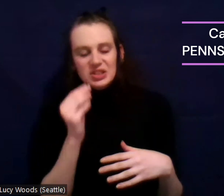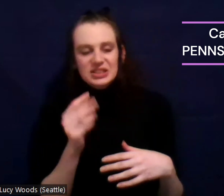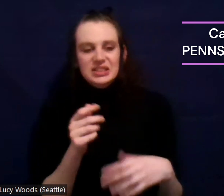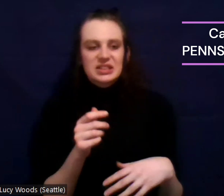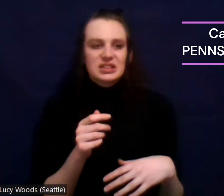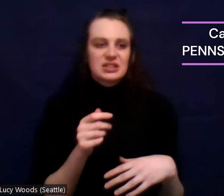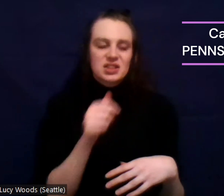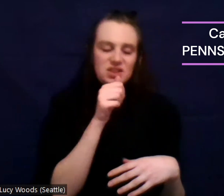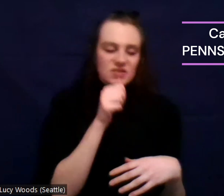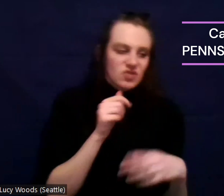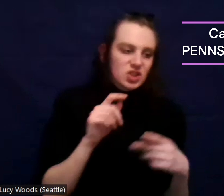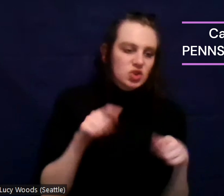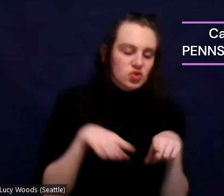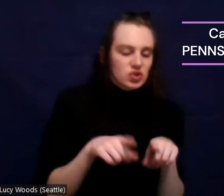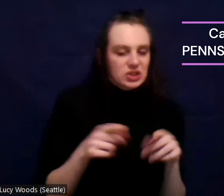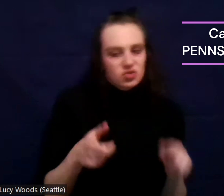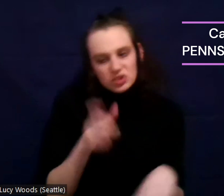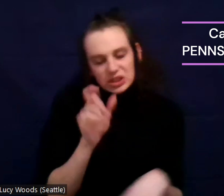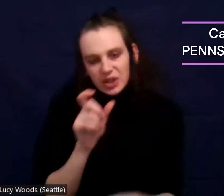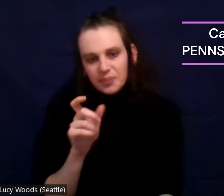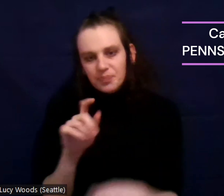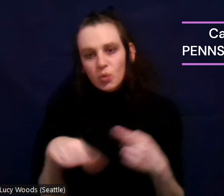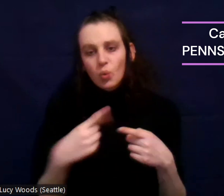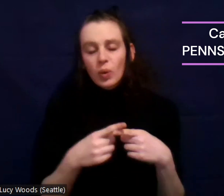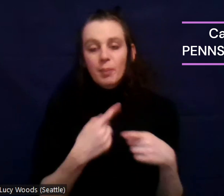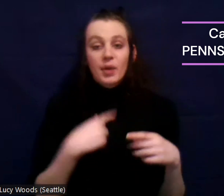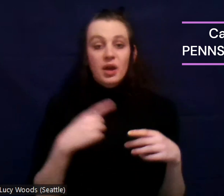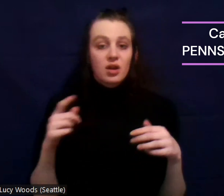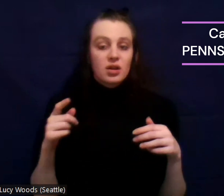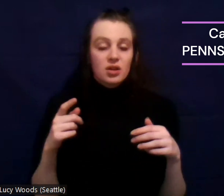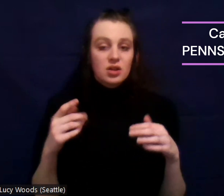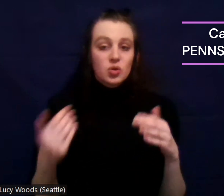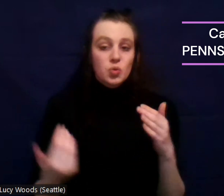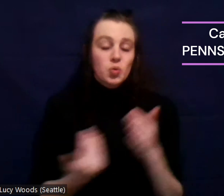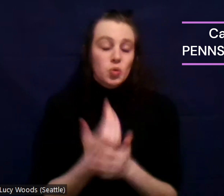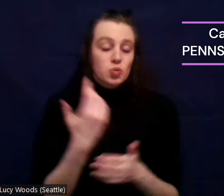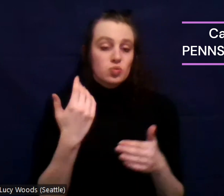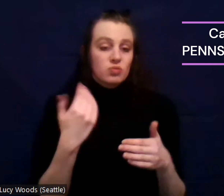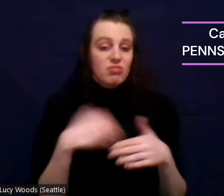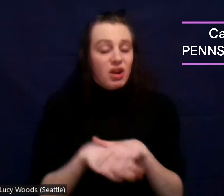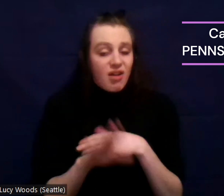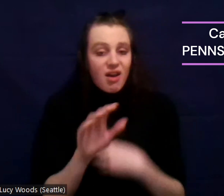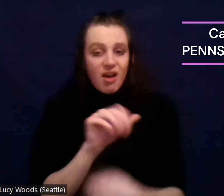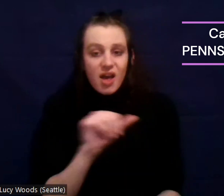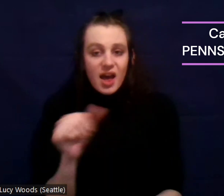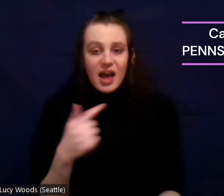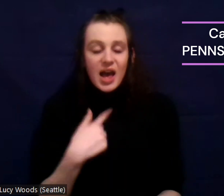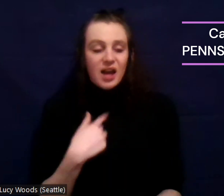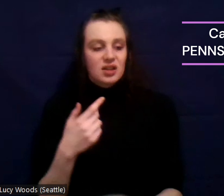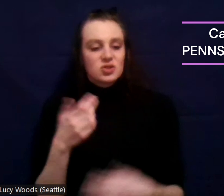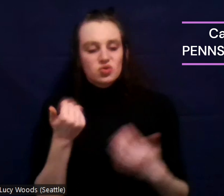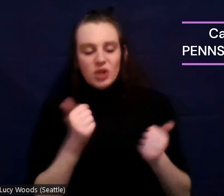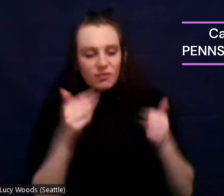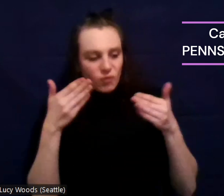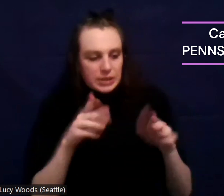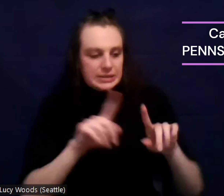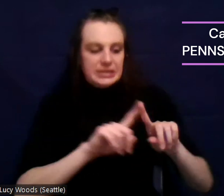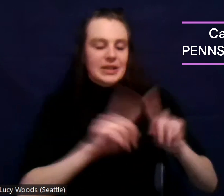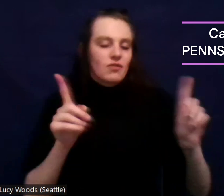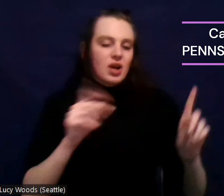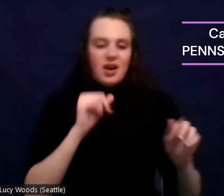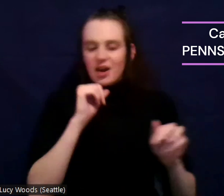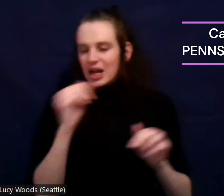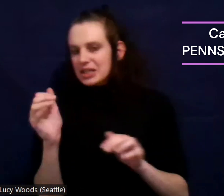And when I first came in, I guess I was really looking for the differences and not the similarities because,